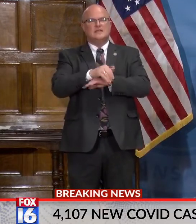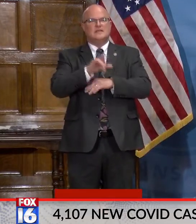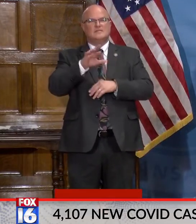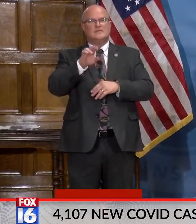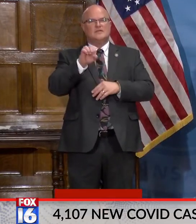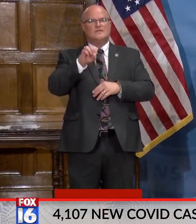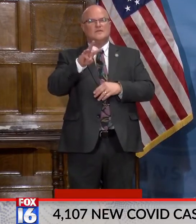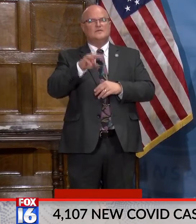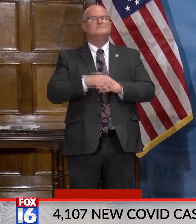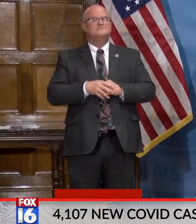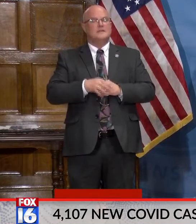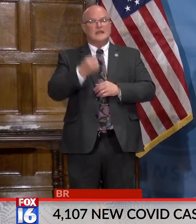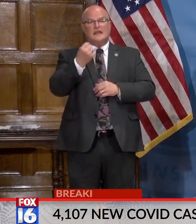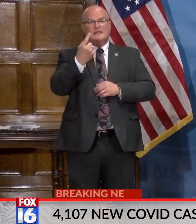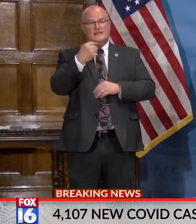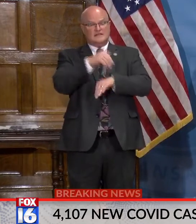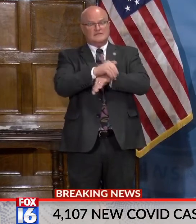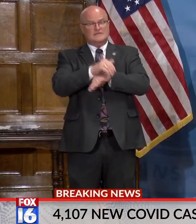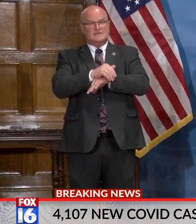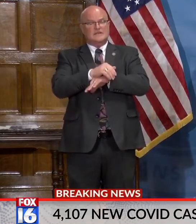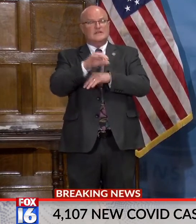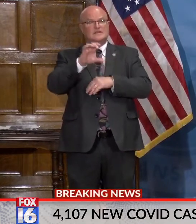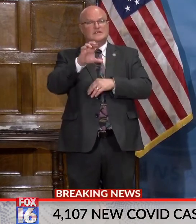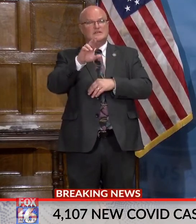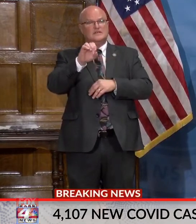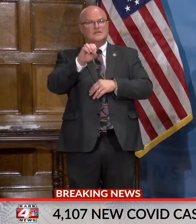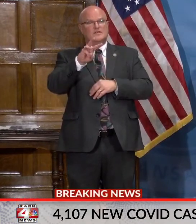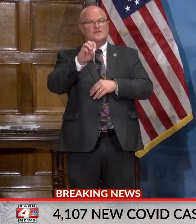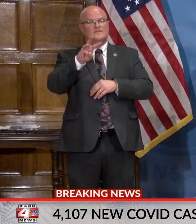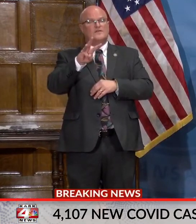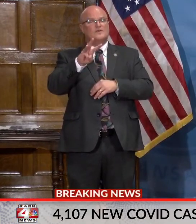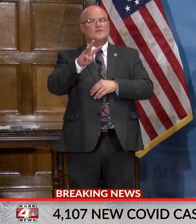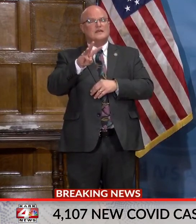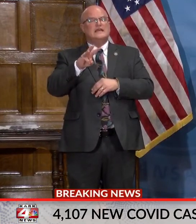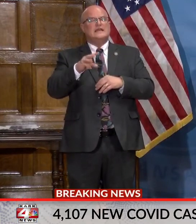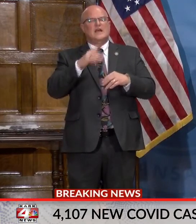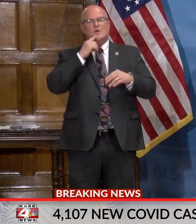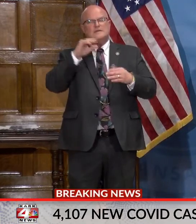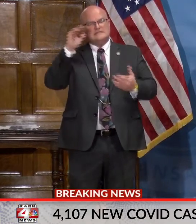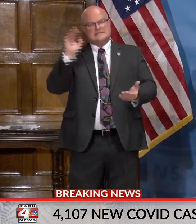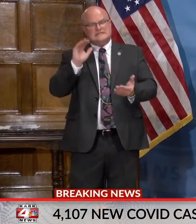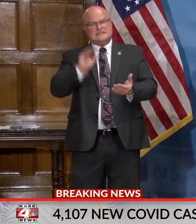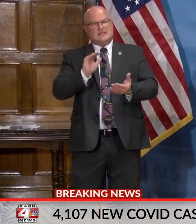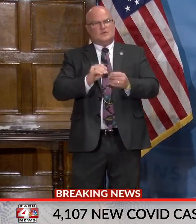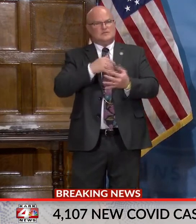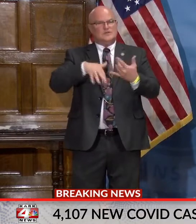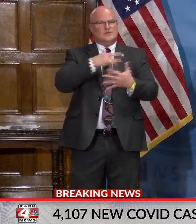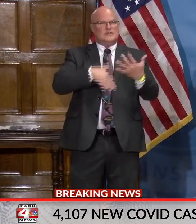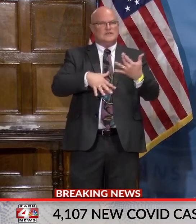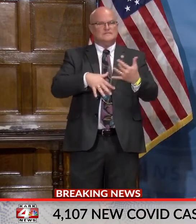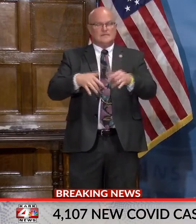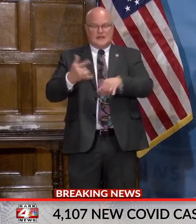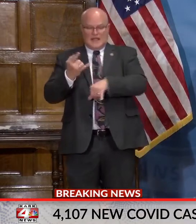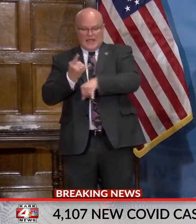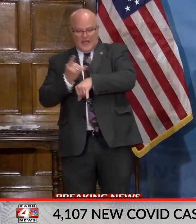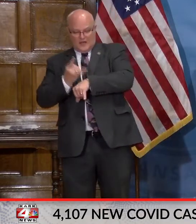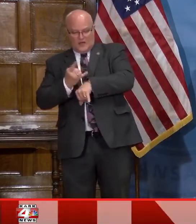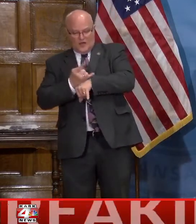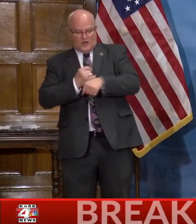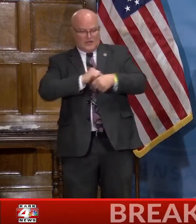the 11 p.m. curfew is a way of increased socialization. Alcohol and COVID don't